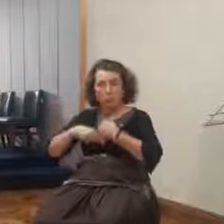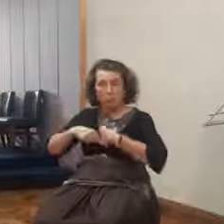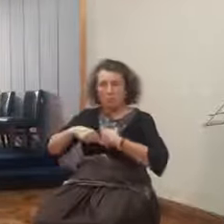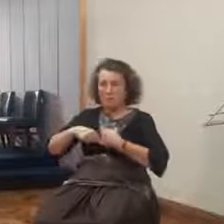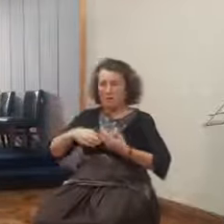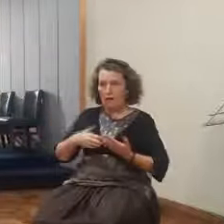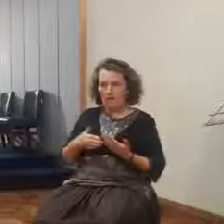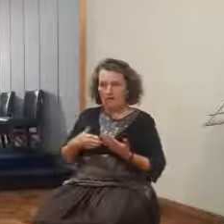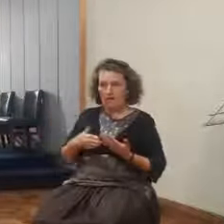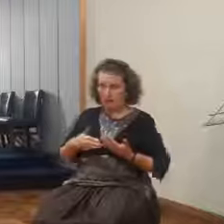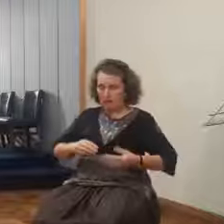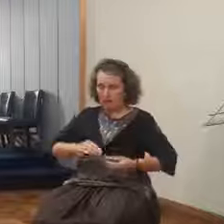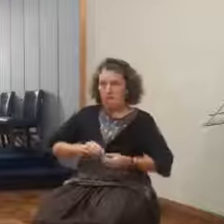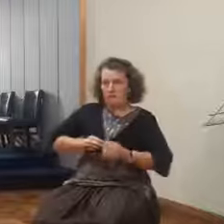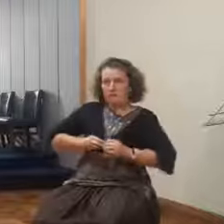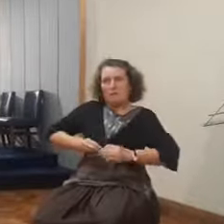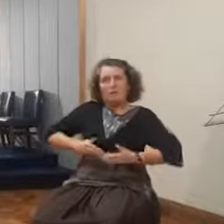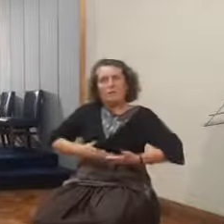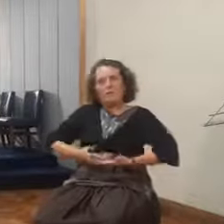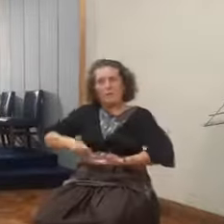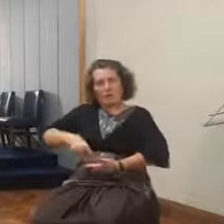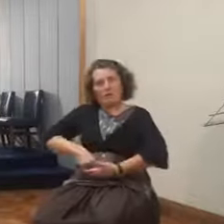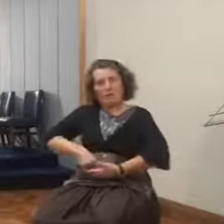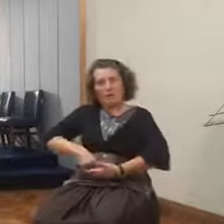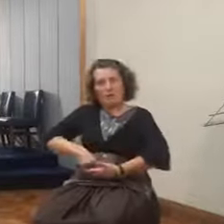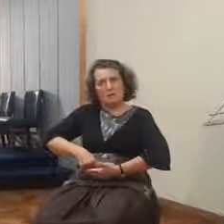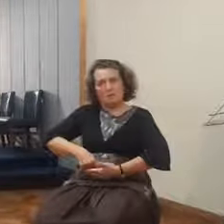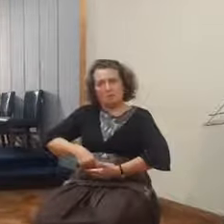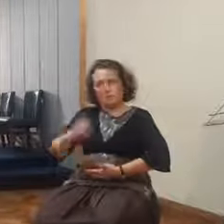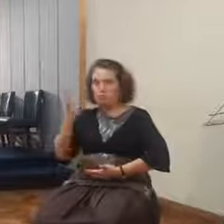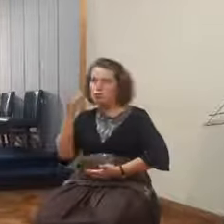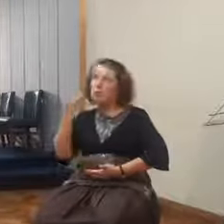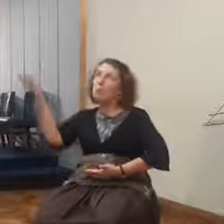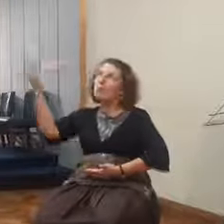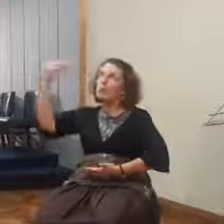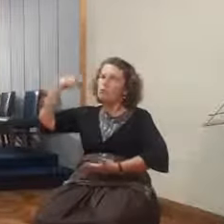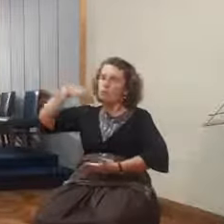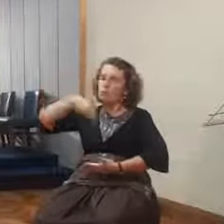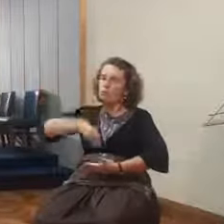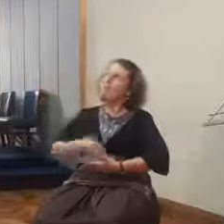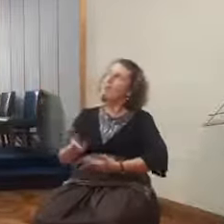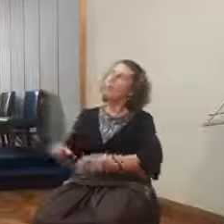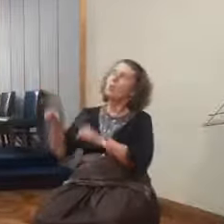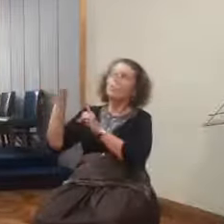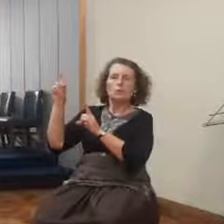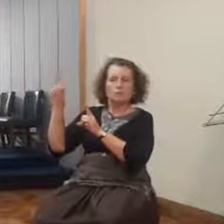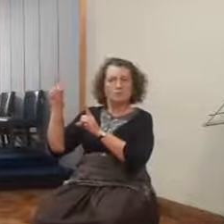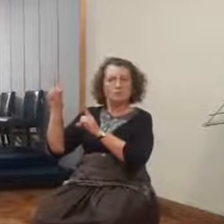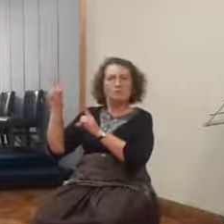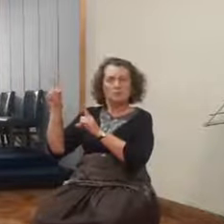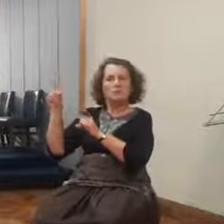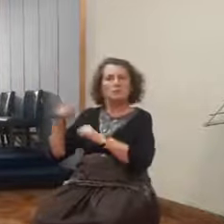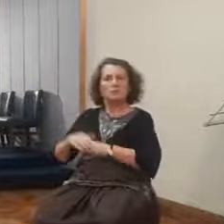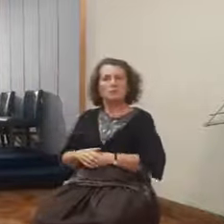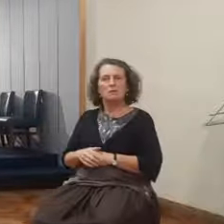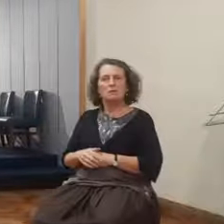the value of all life. From conception, he fashions their hearts